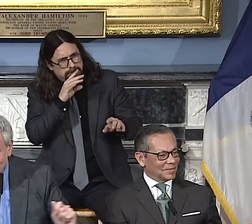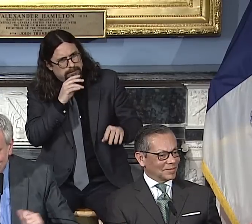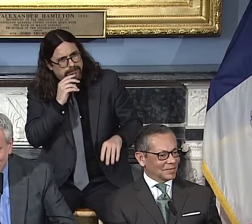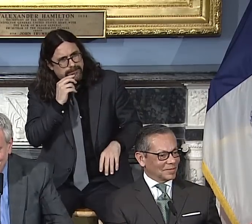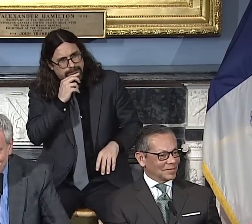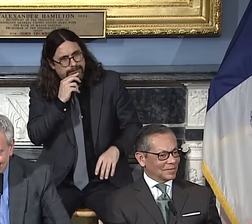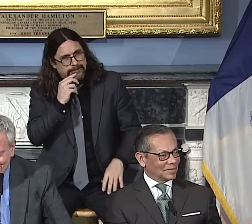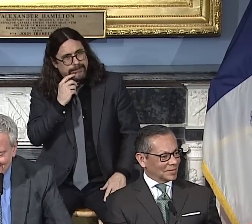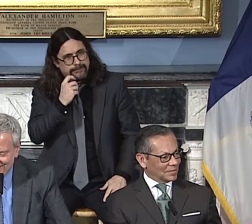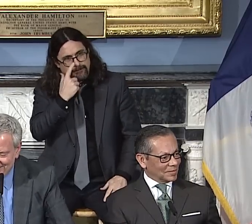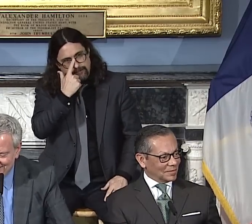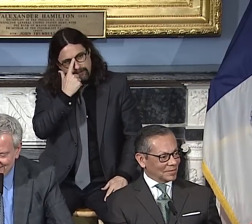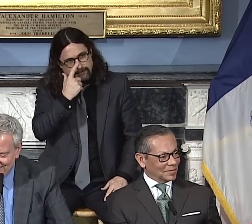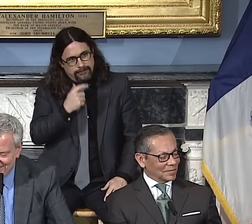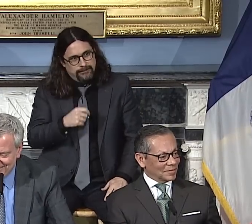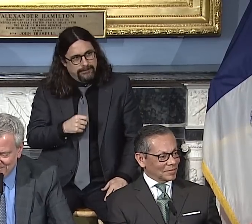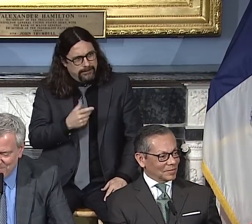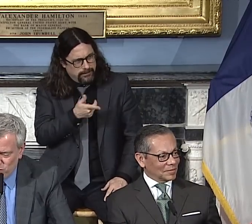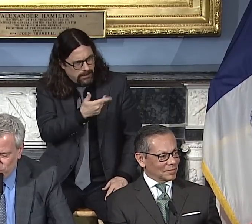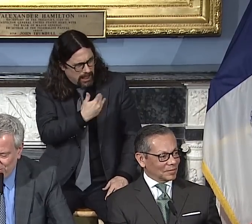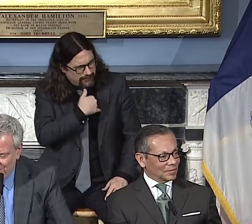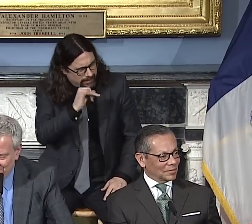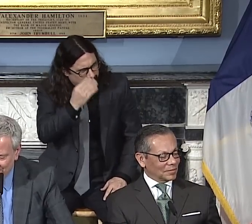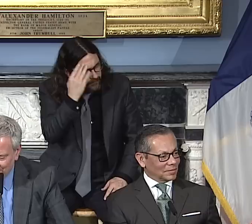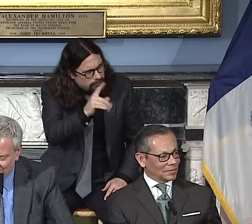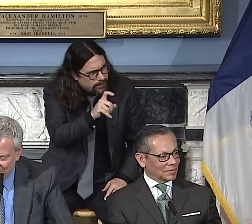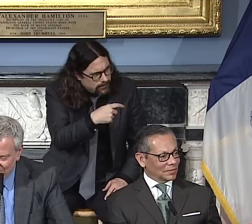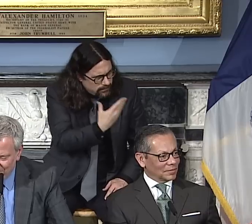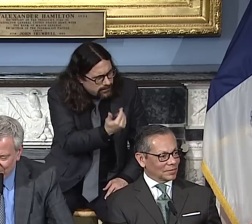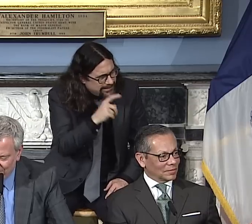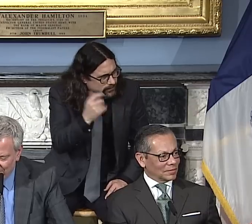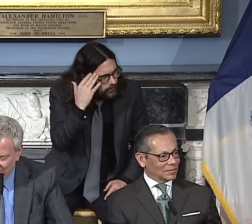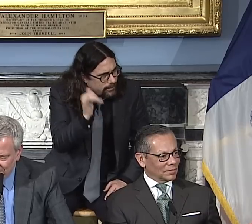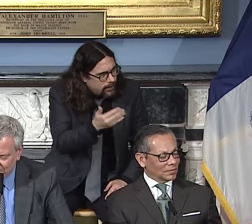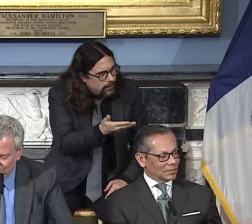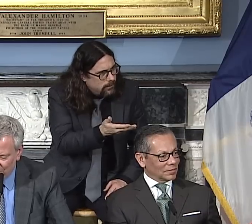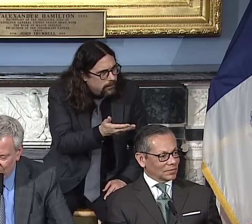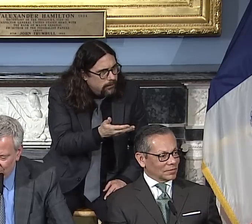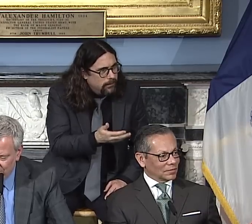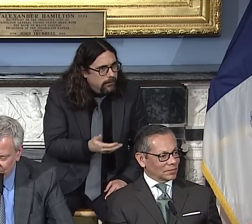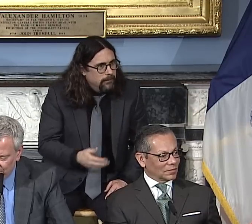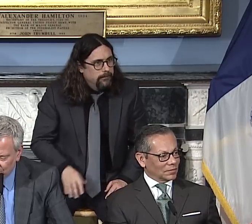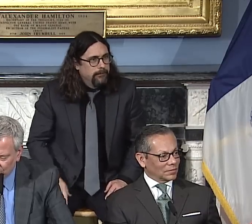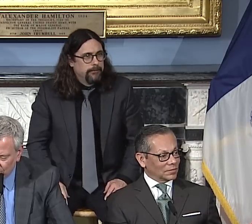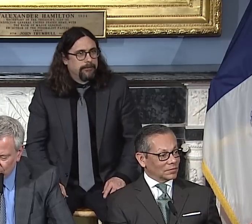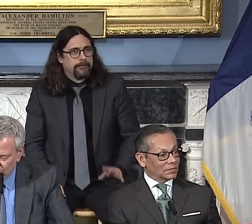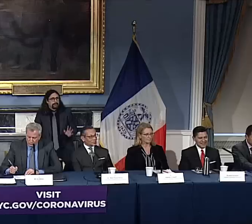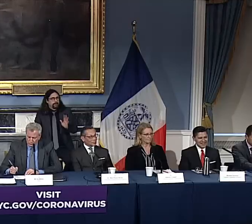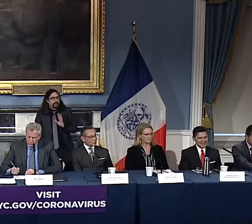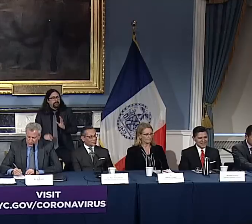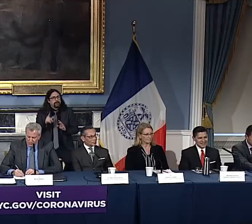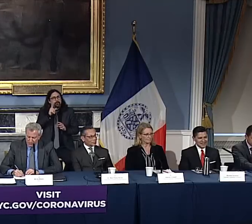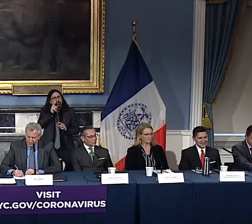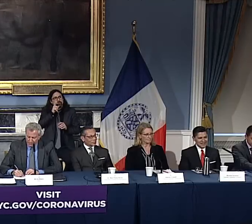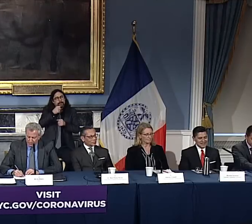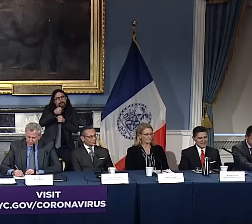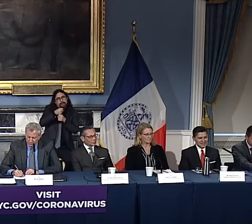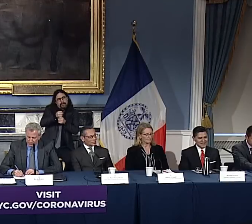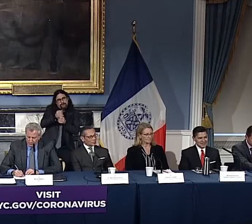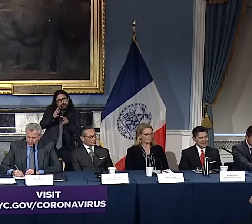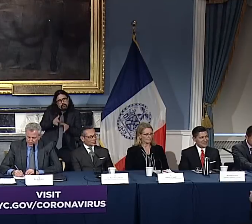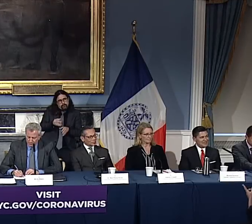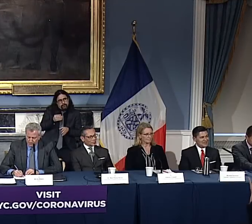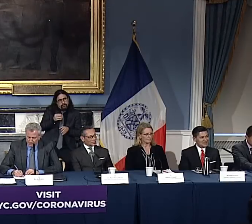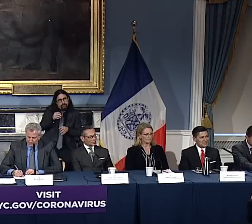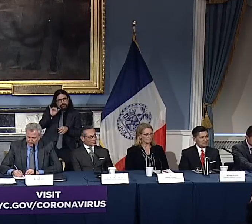know this. Yeah, it's other reporters. And yeah, can you say which manufacturers have been unable to meet the demand, and is there a